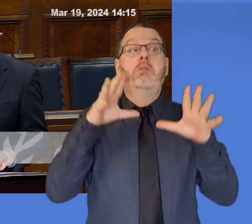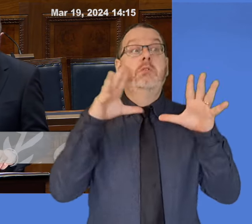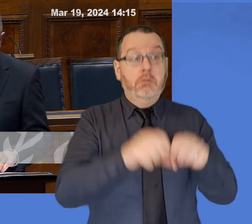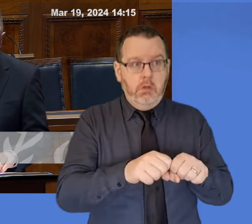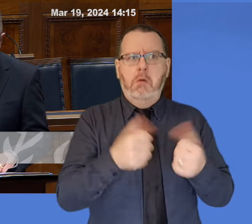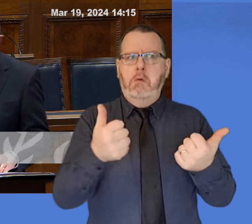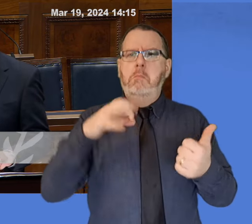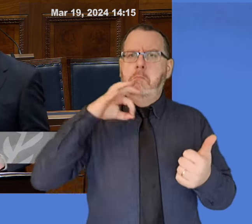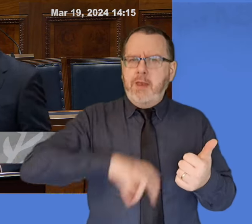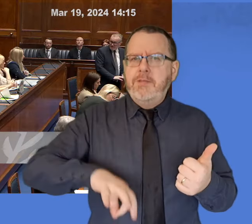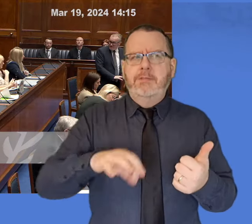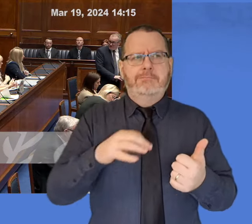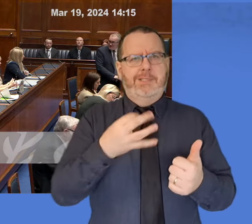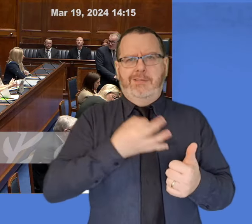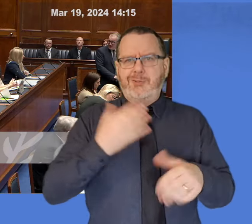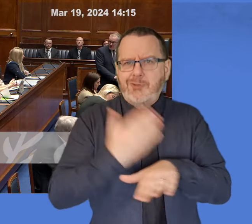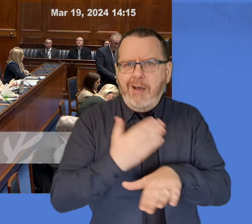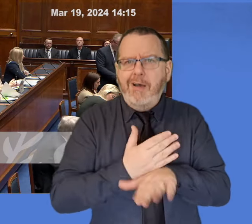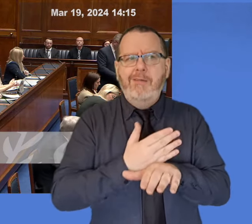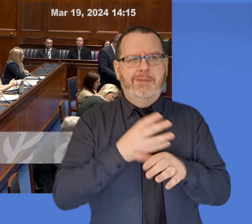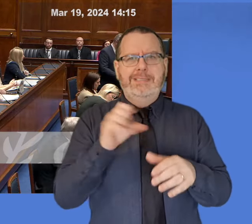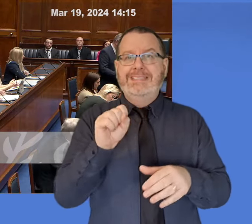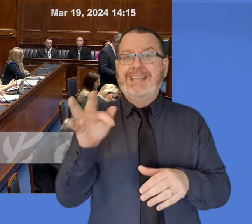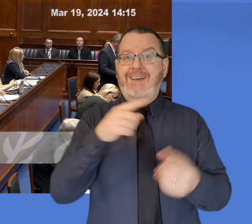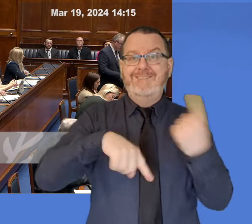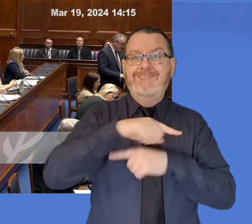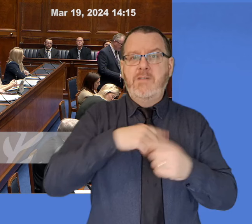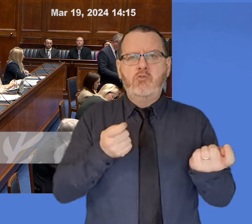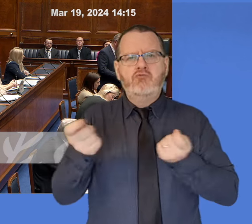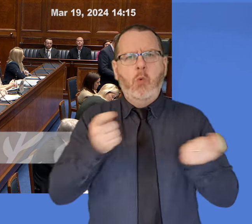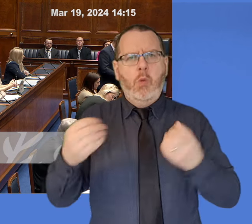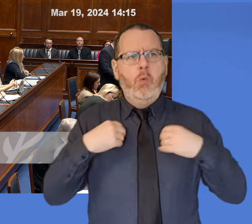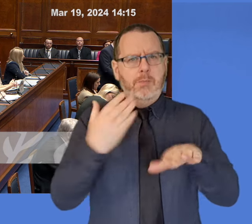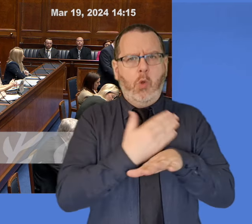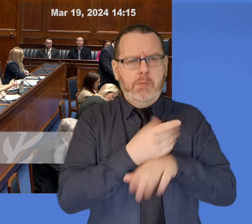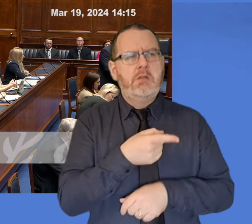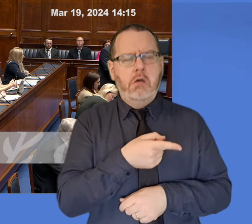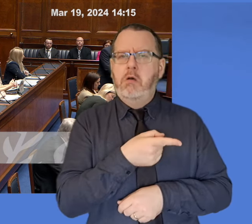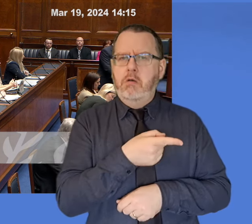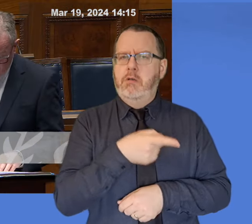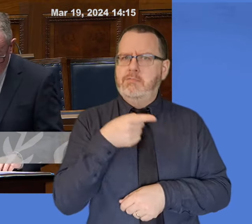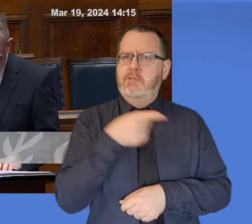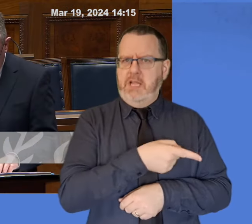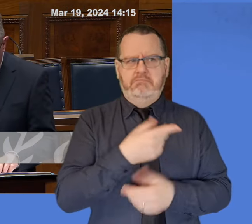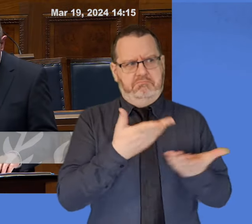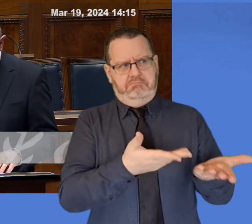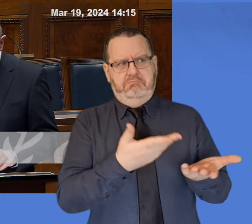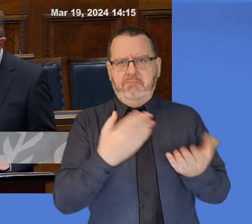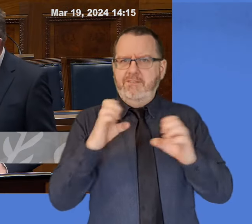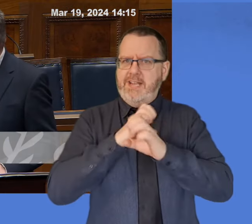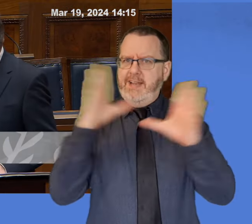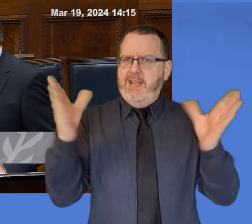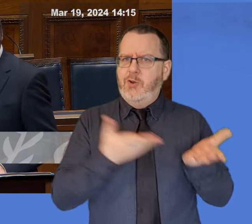having control of their own employment is undoubtedly evident there in areas which have been successful. So I have